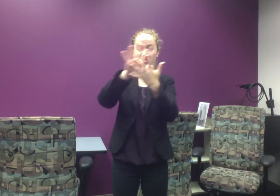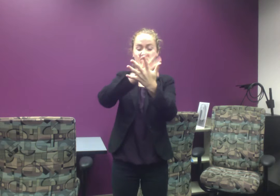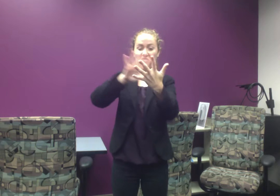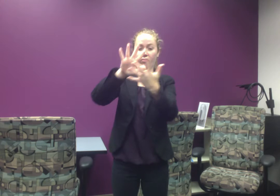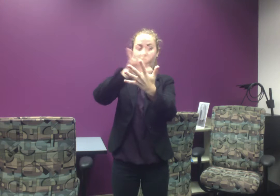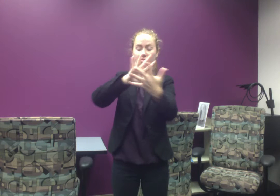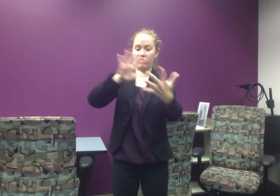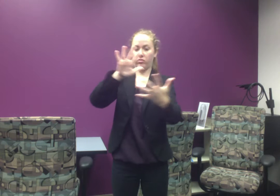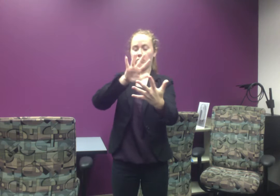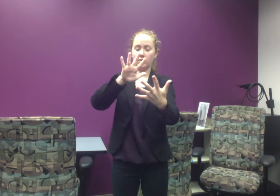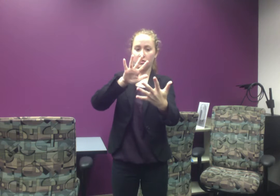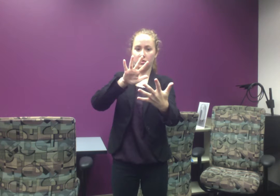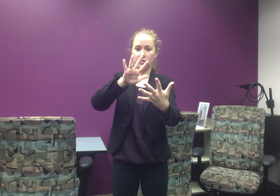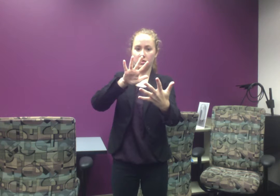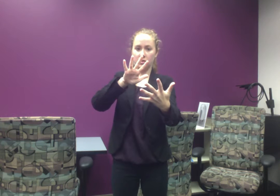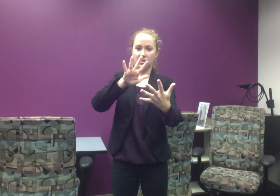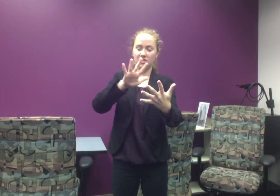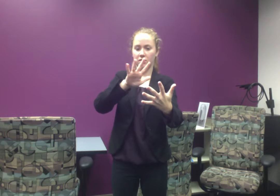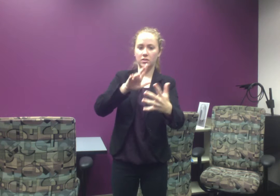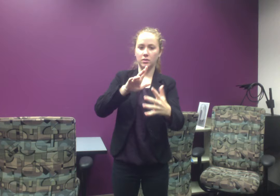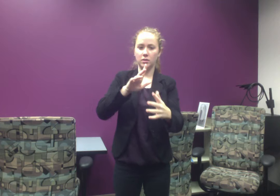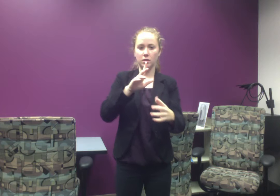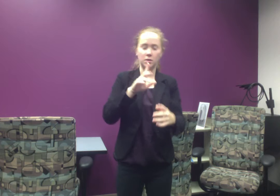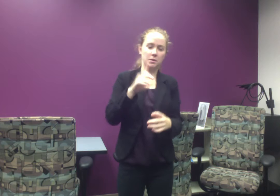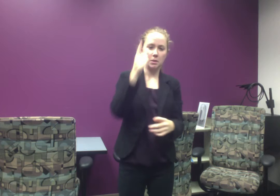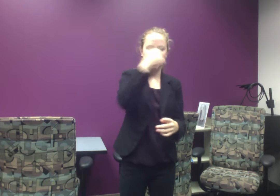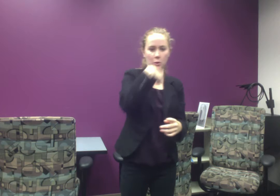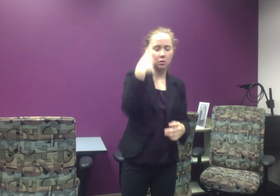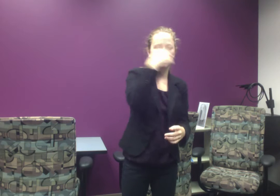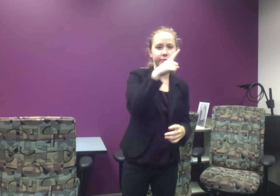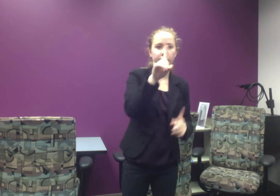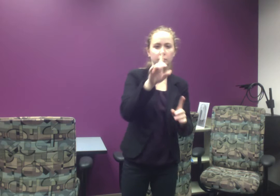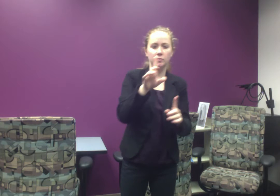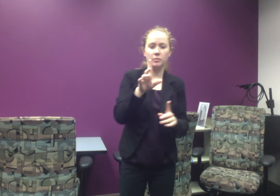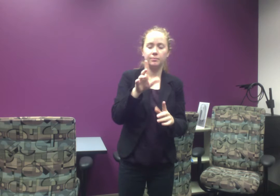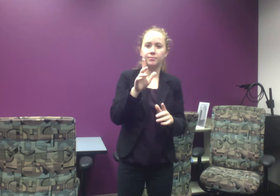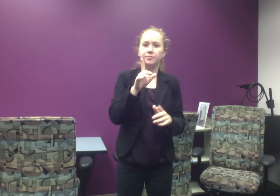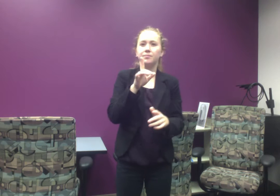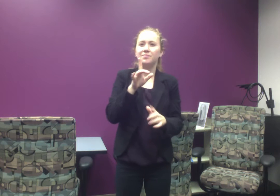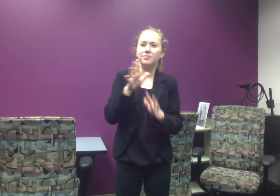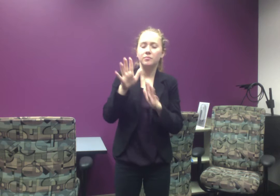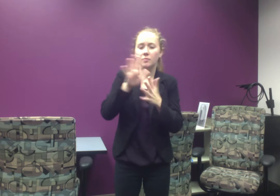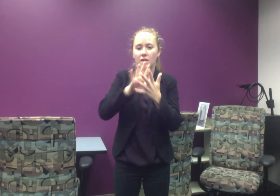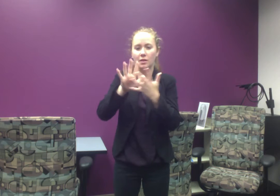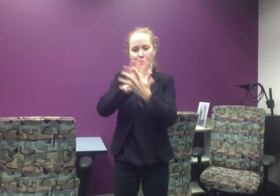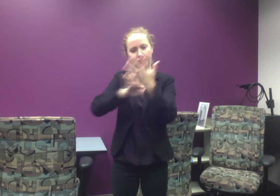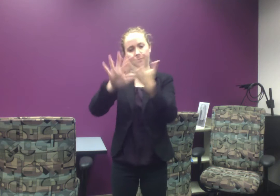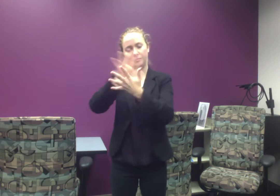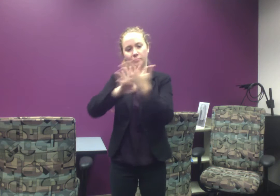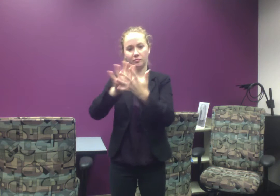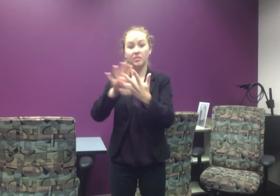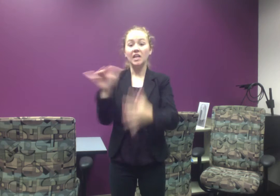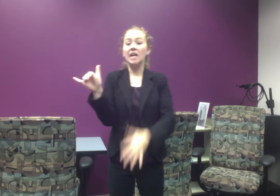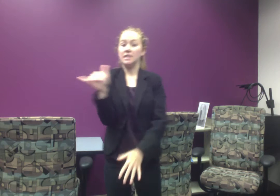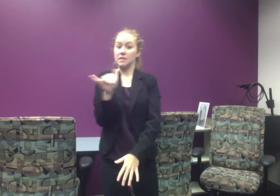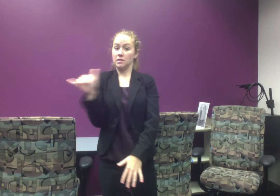Yeah, okay, but when we're looking at artwork, there's a special word. Like Pablo Picasso, when he would show a person's face and he would show it from